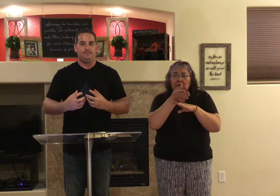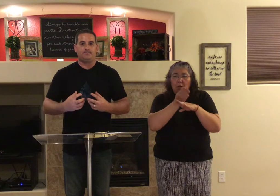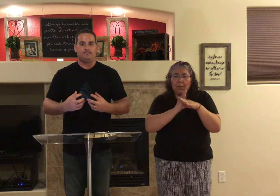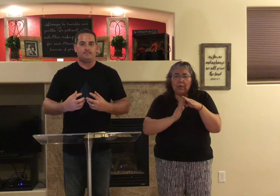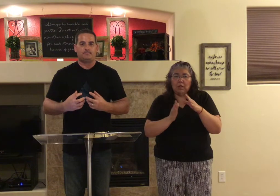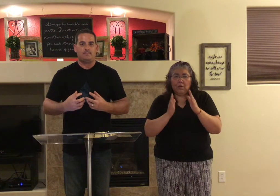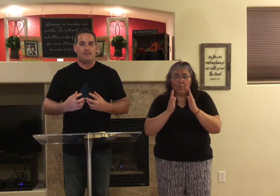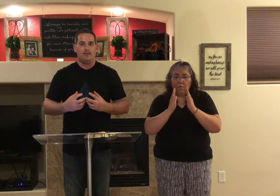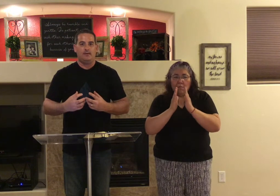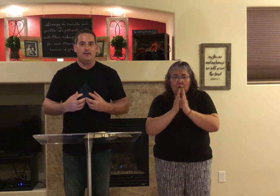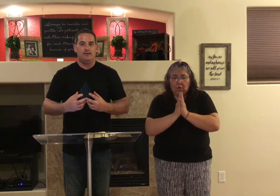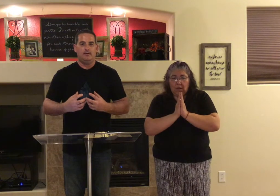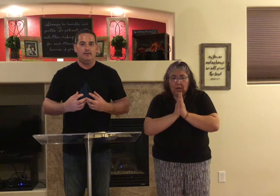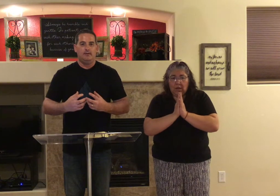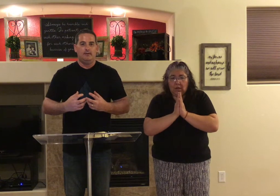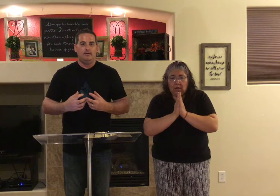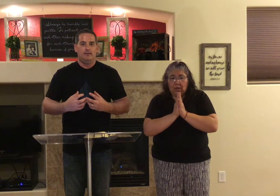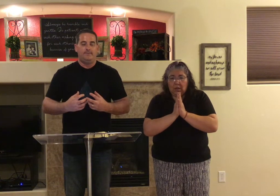pray.